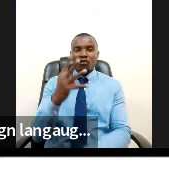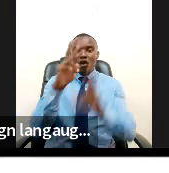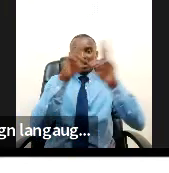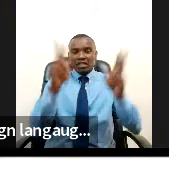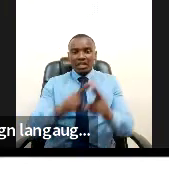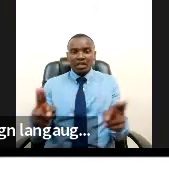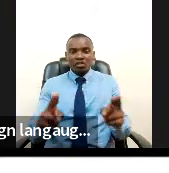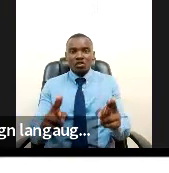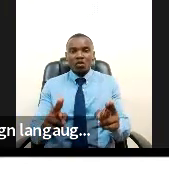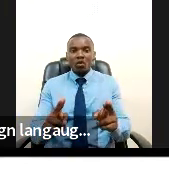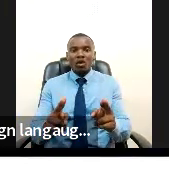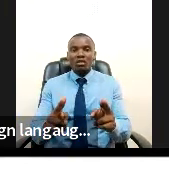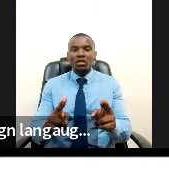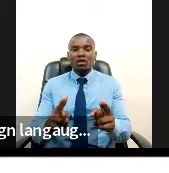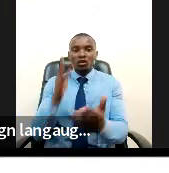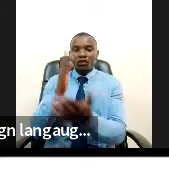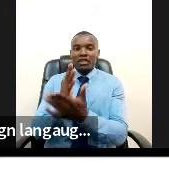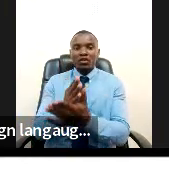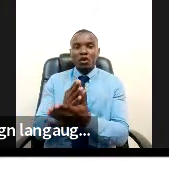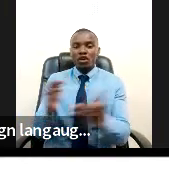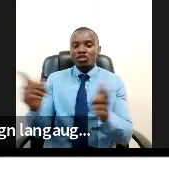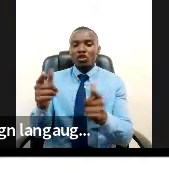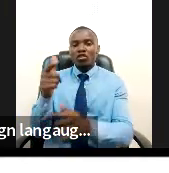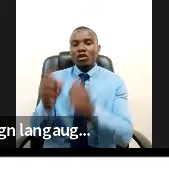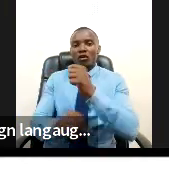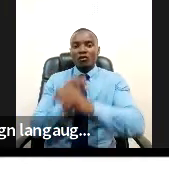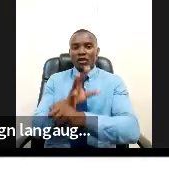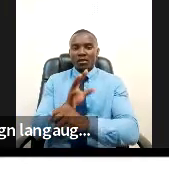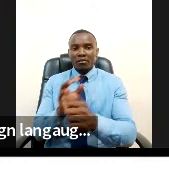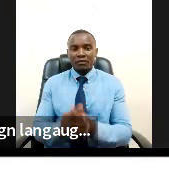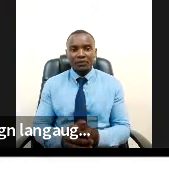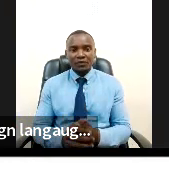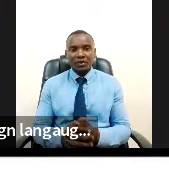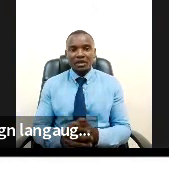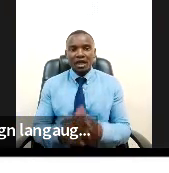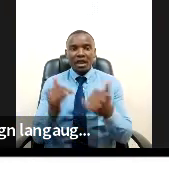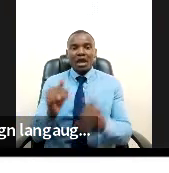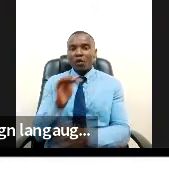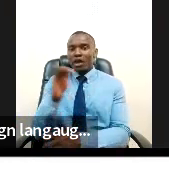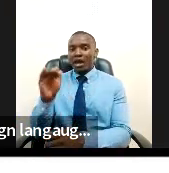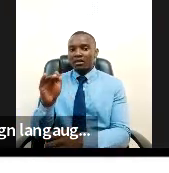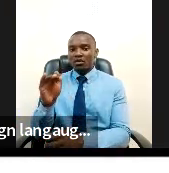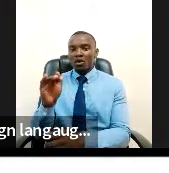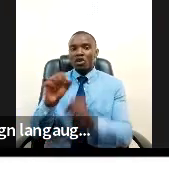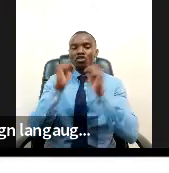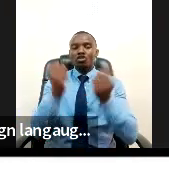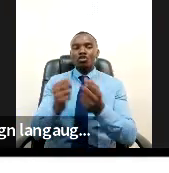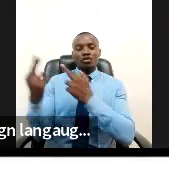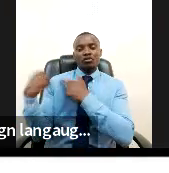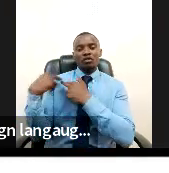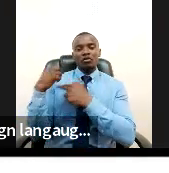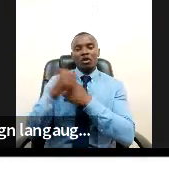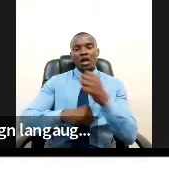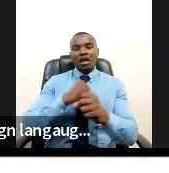behind their authentic short form, From the Ashes. We therefore seek a socially responsible partner